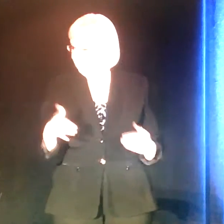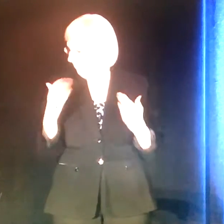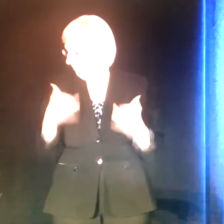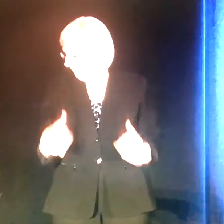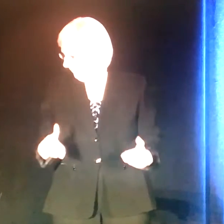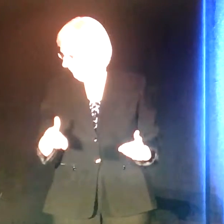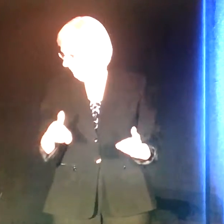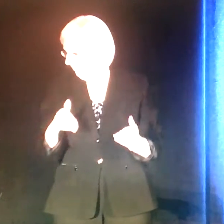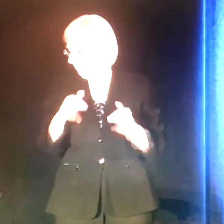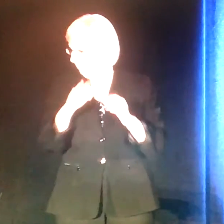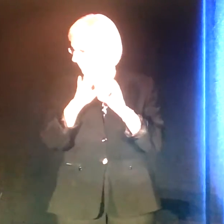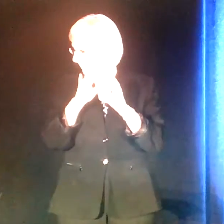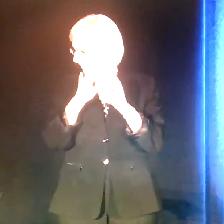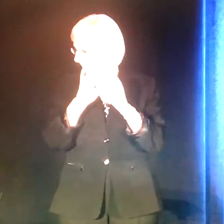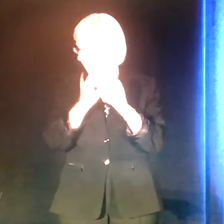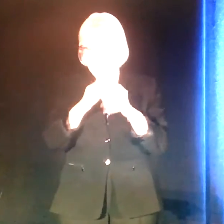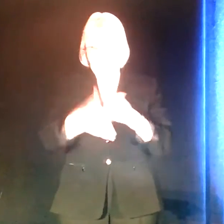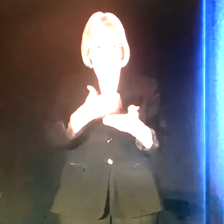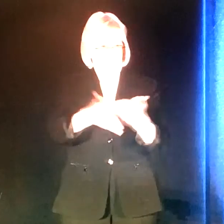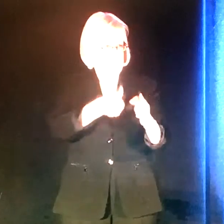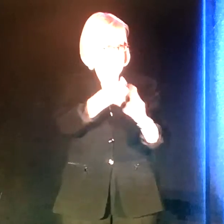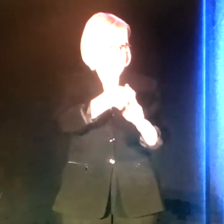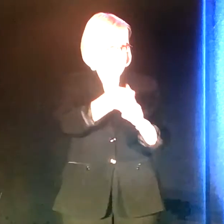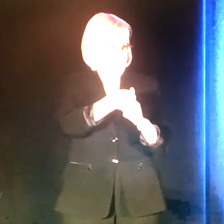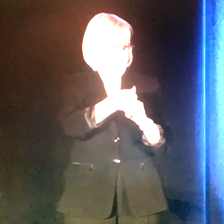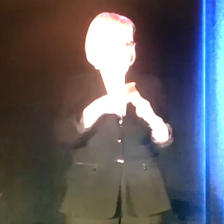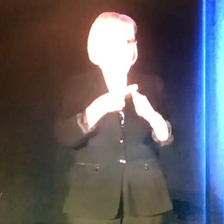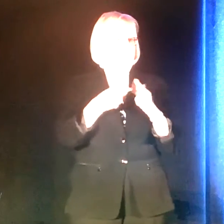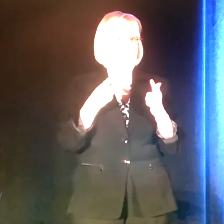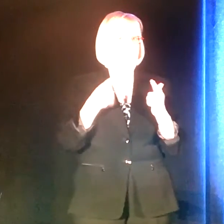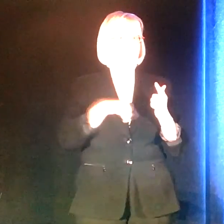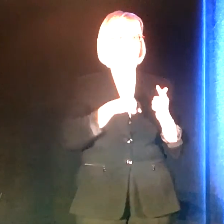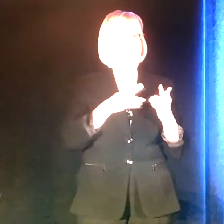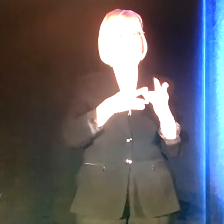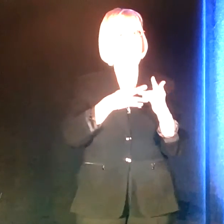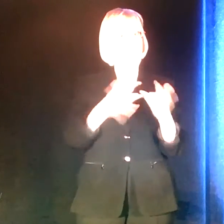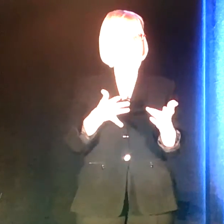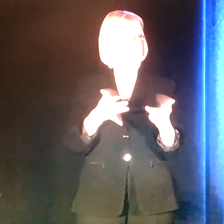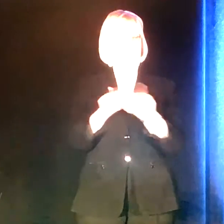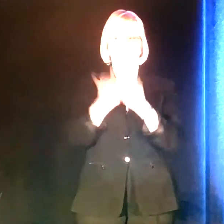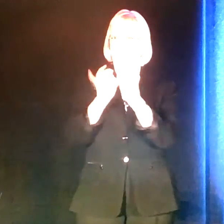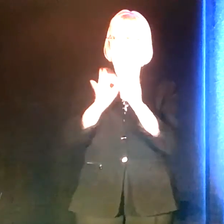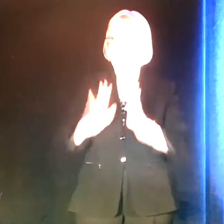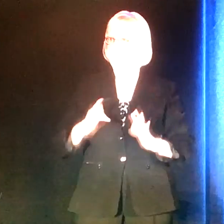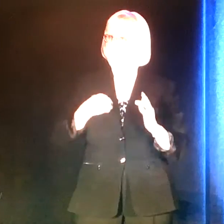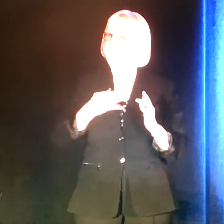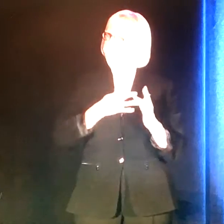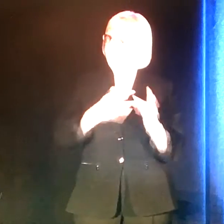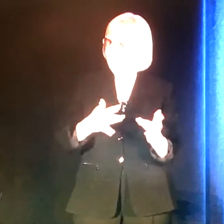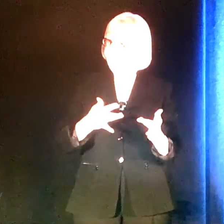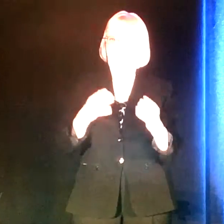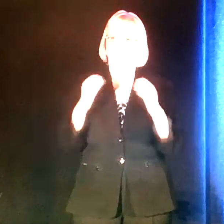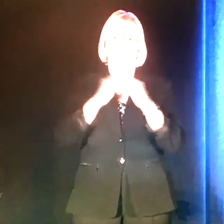and asking them what their preferences is. And the interpreting process itself, us usually